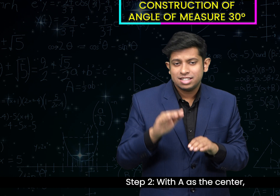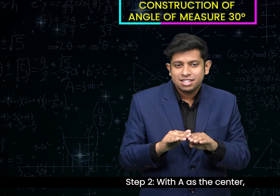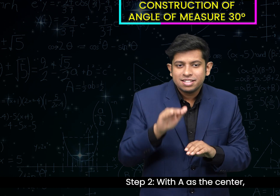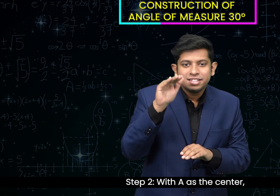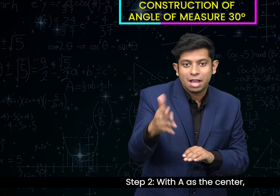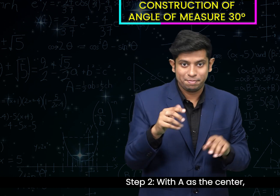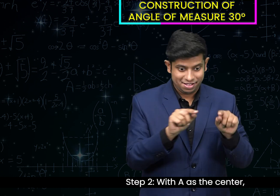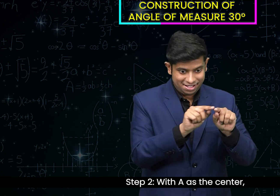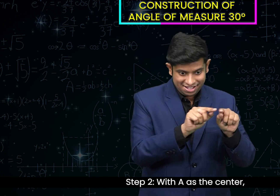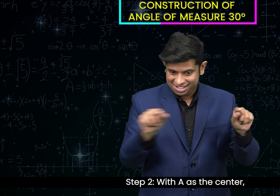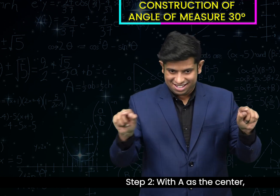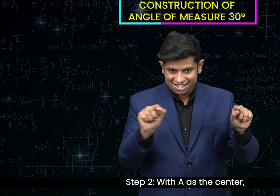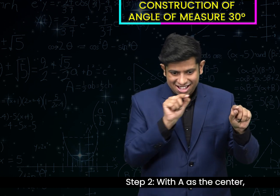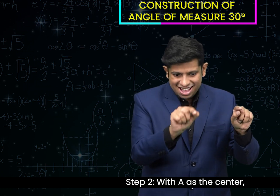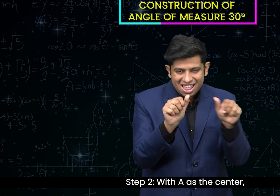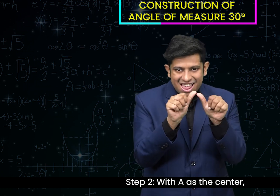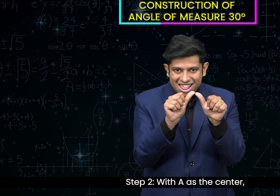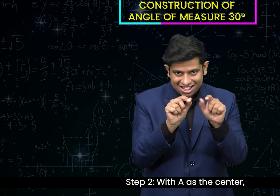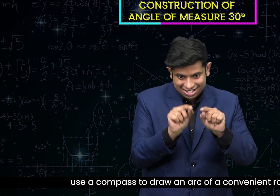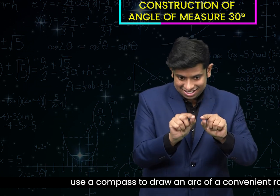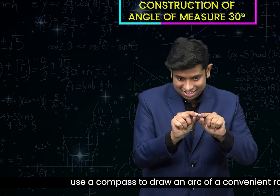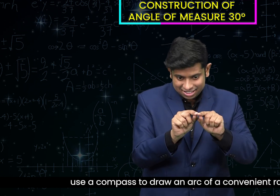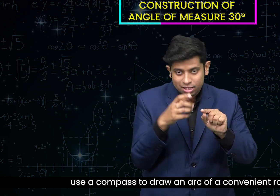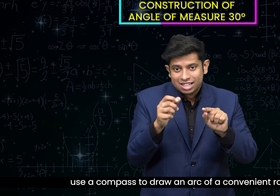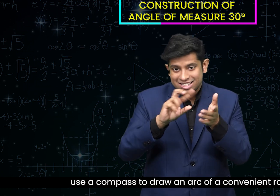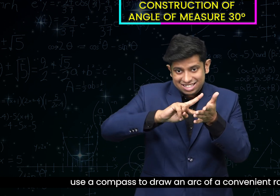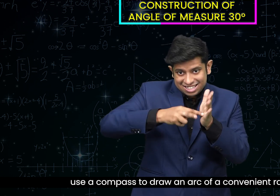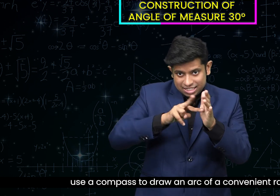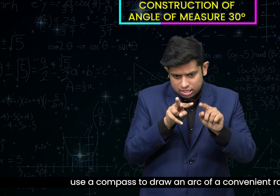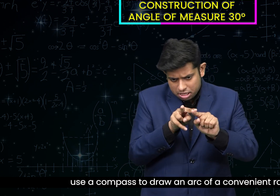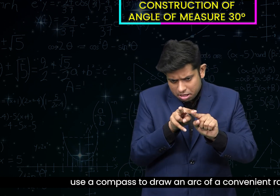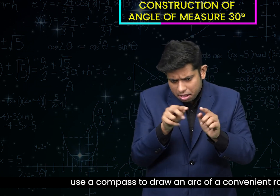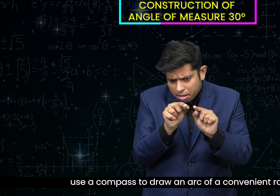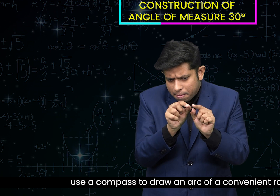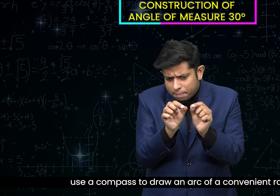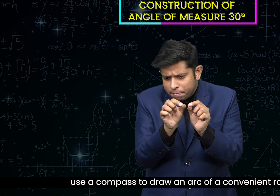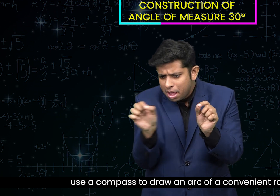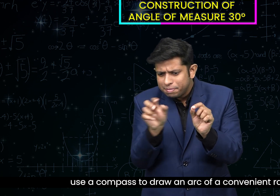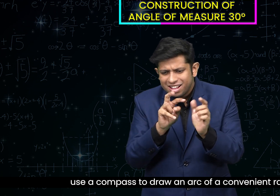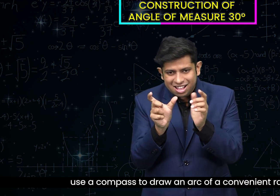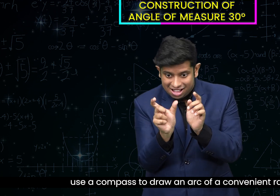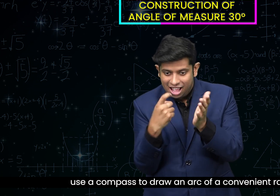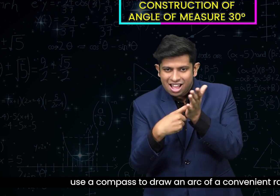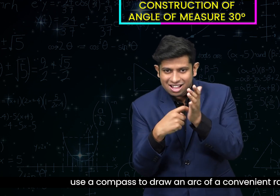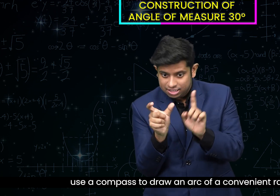Step 2. With A as the center, use a compass to draw an arc of a convenient radius